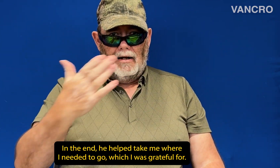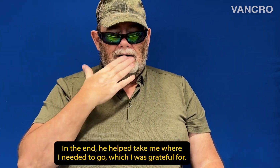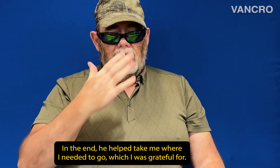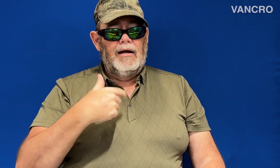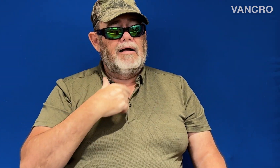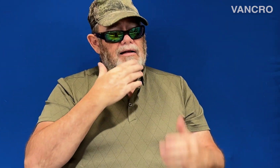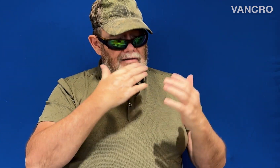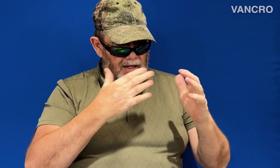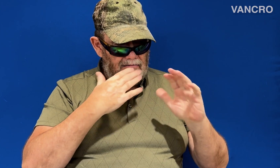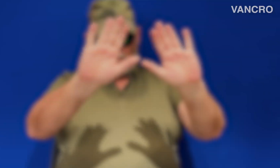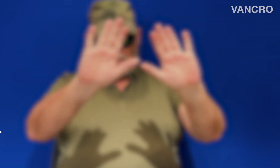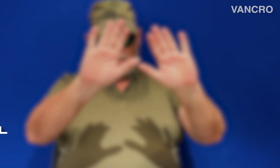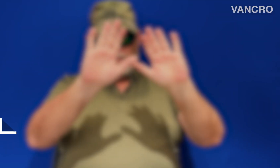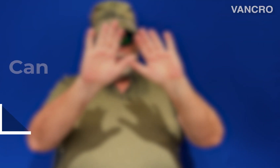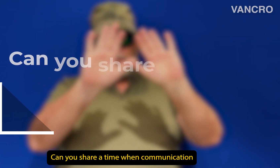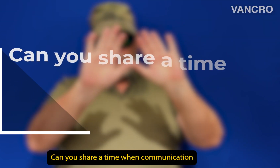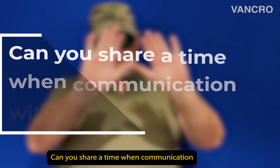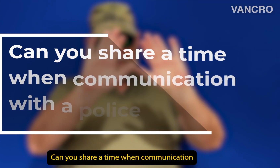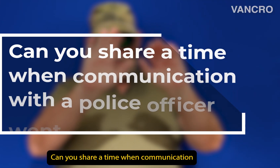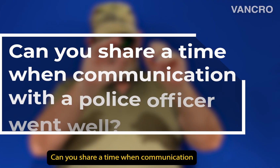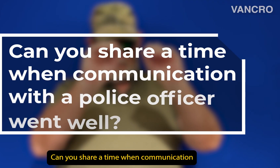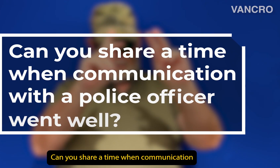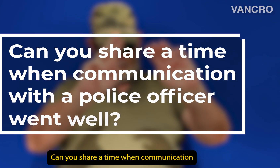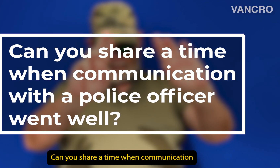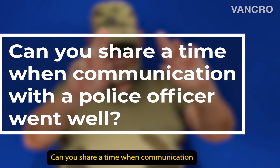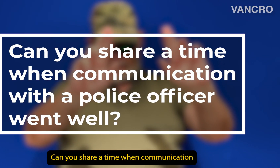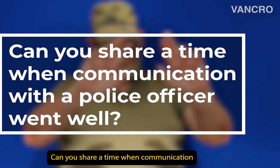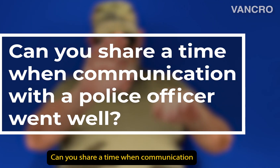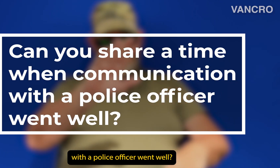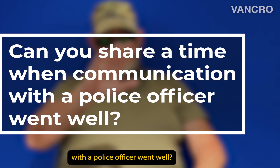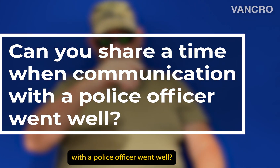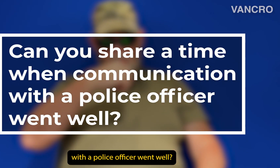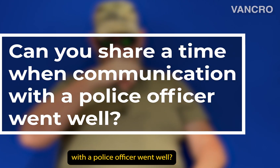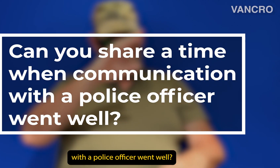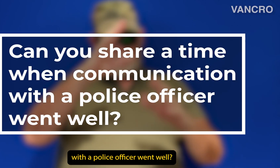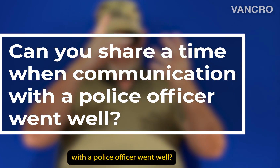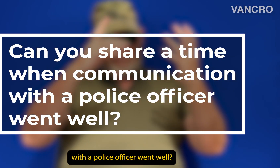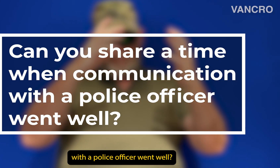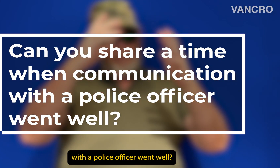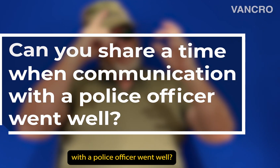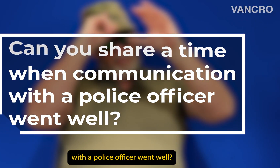for. Can you share a time when communication with a police officer went well?